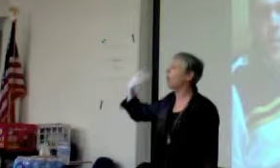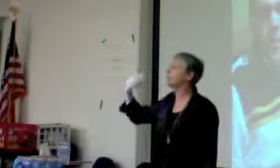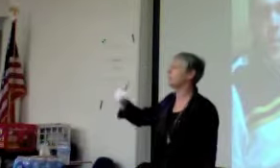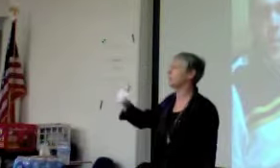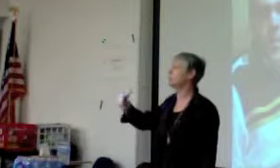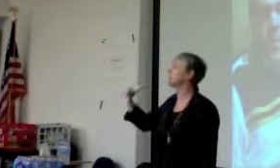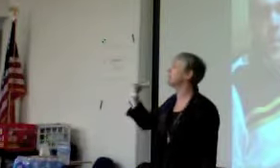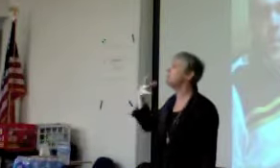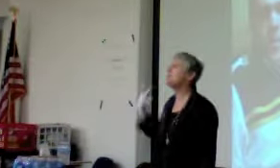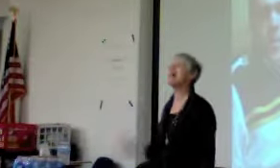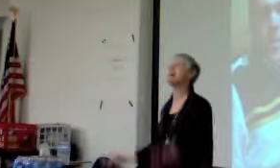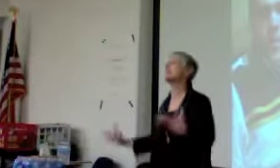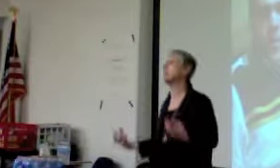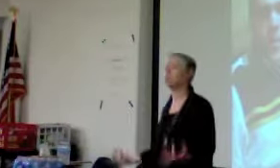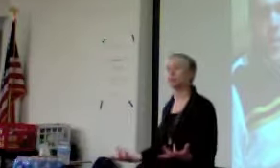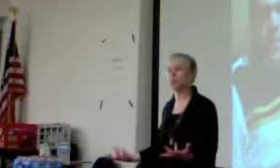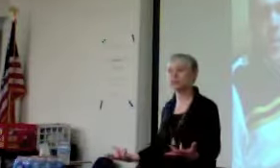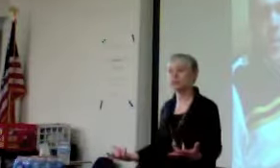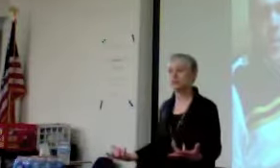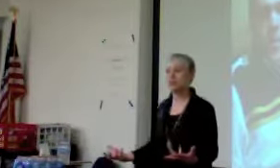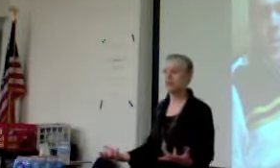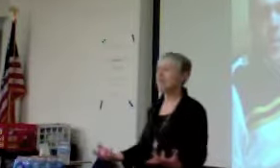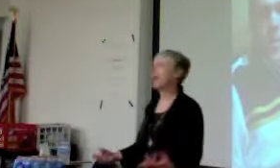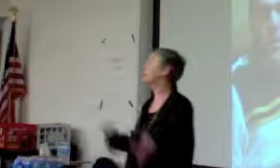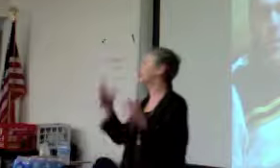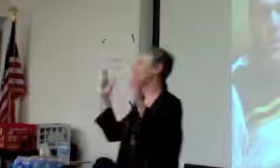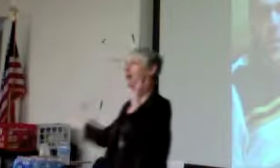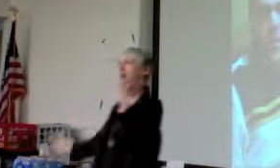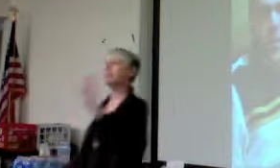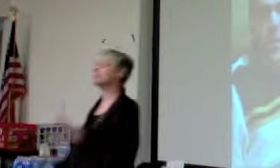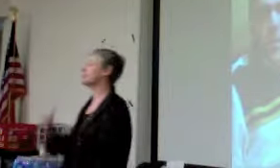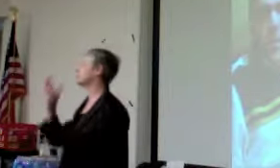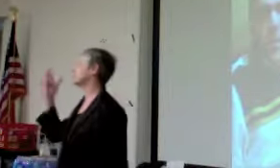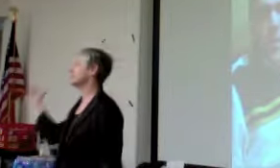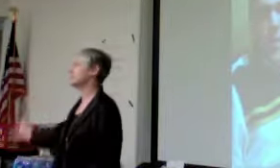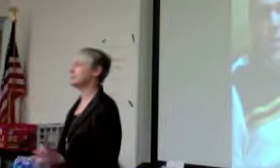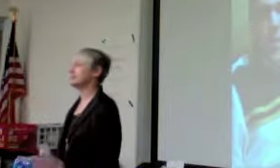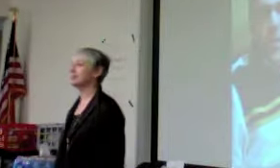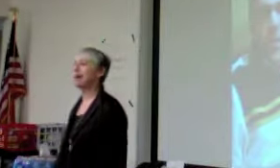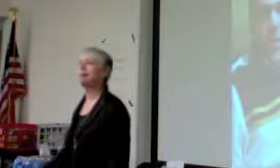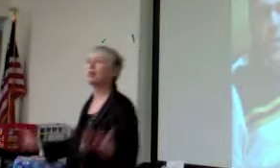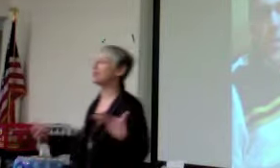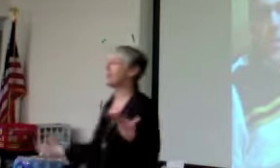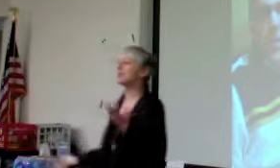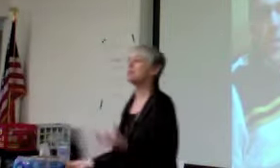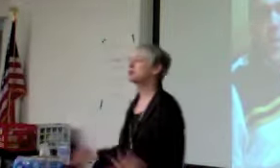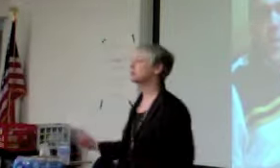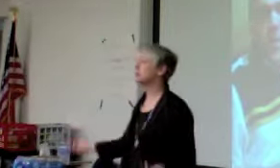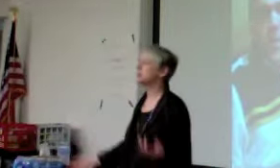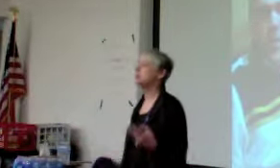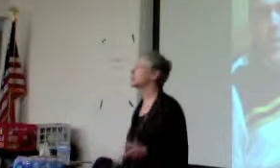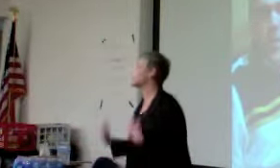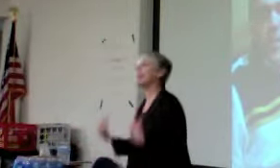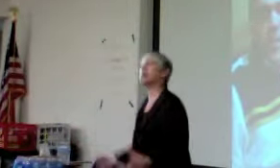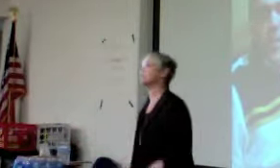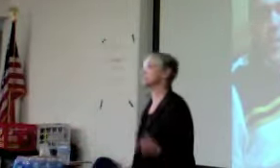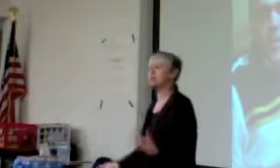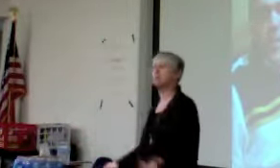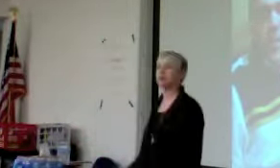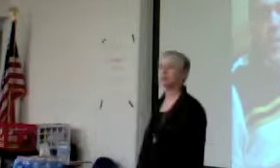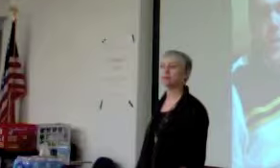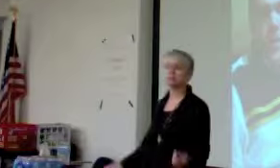you're part of here is massively cool. And like I'm not all that special, but there's a lot